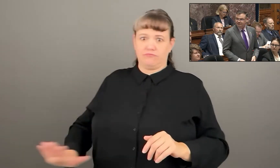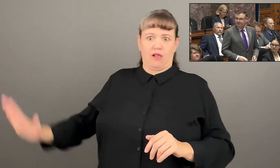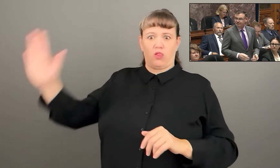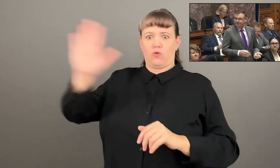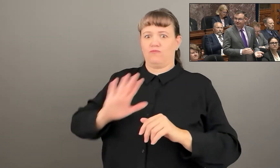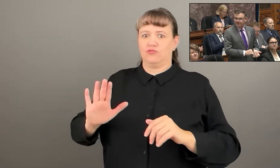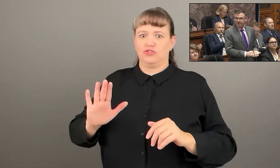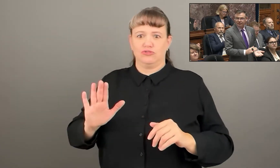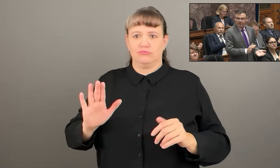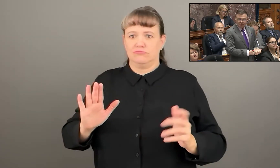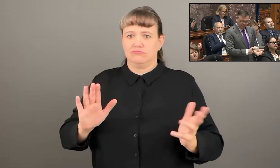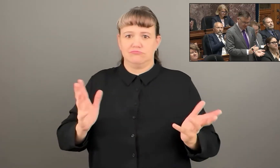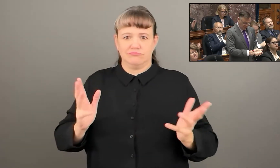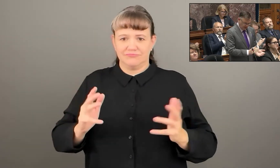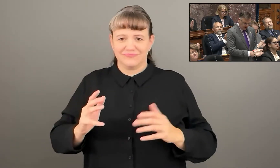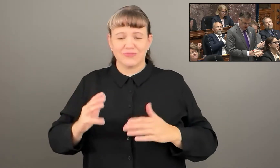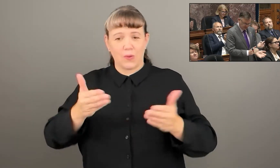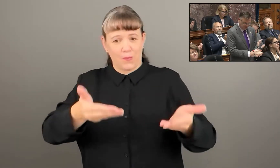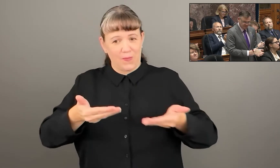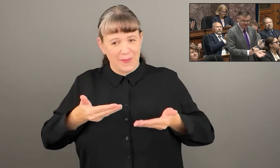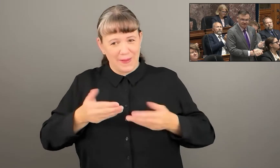Jennifer.